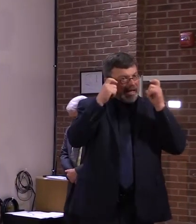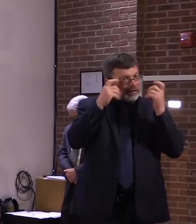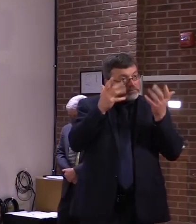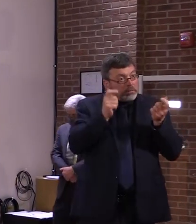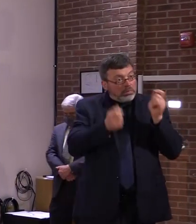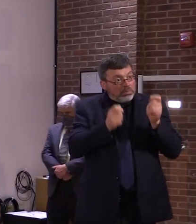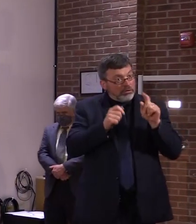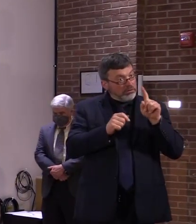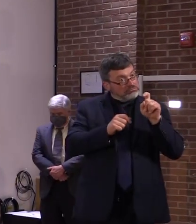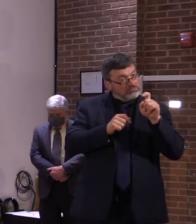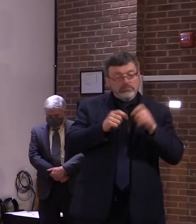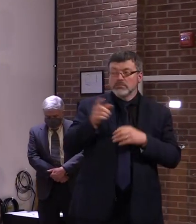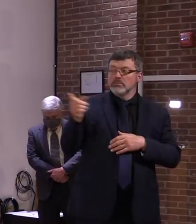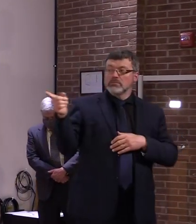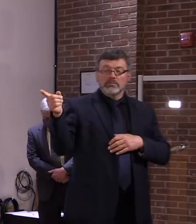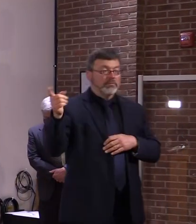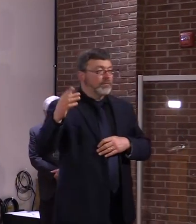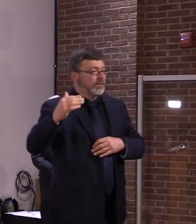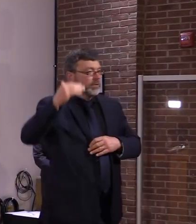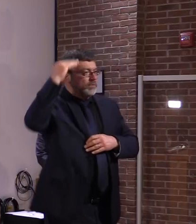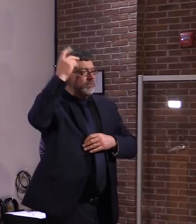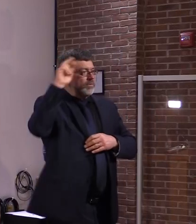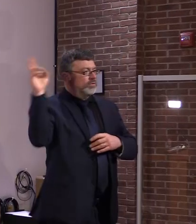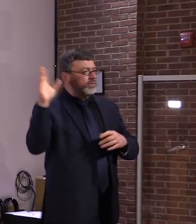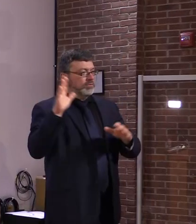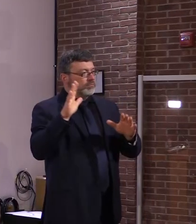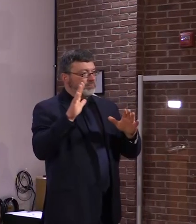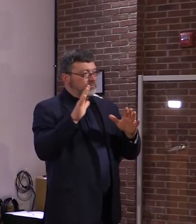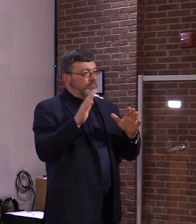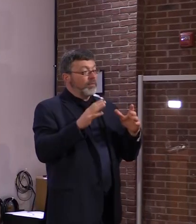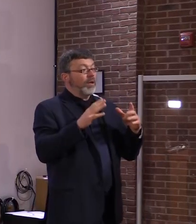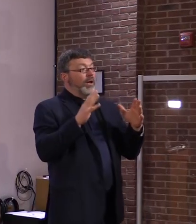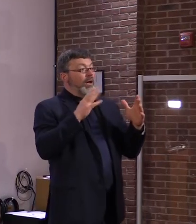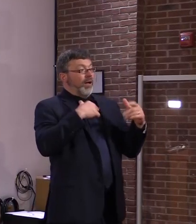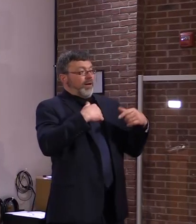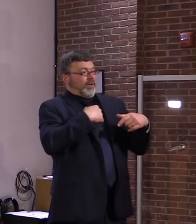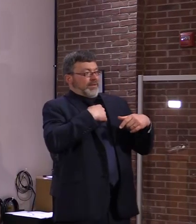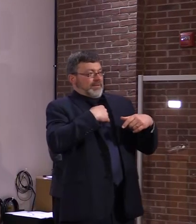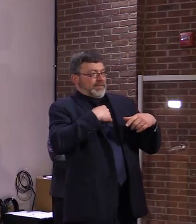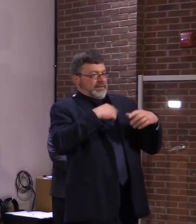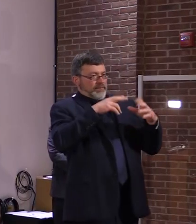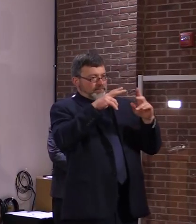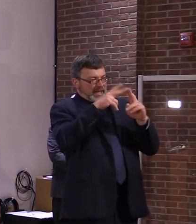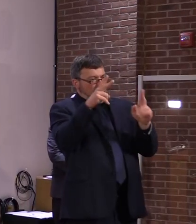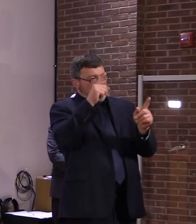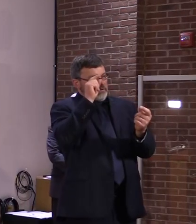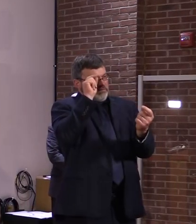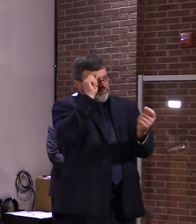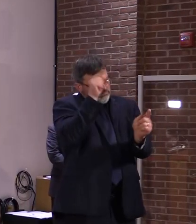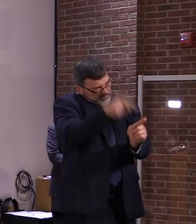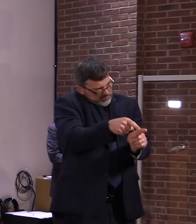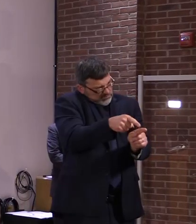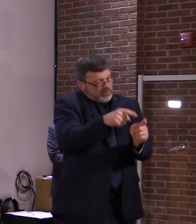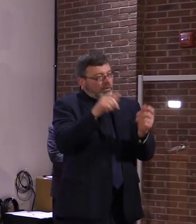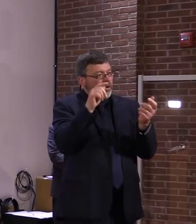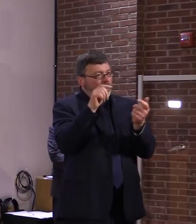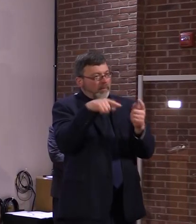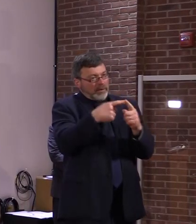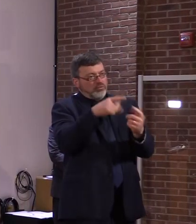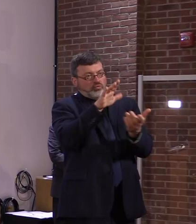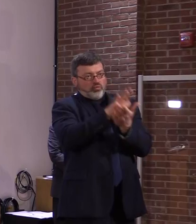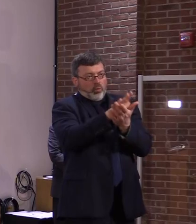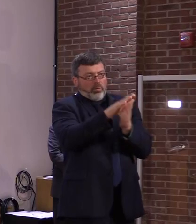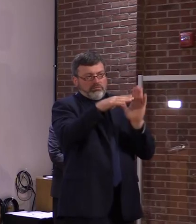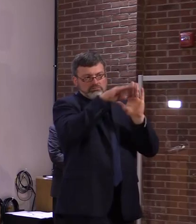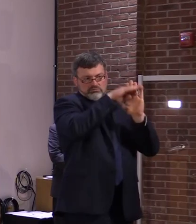Well, the initial announcement was very specific to say that they were not included. So I think that's probably what we